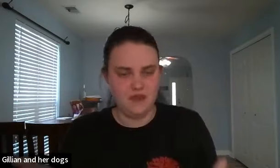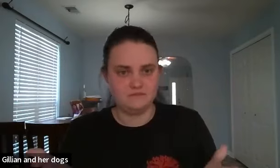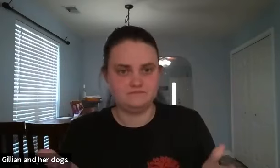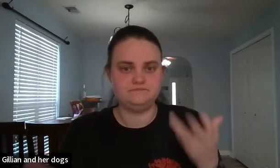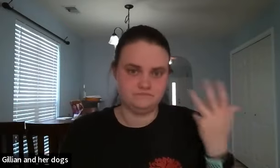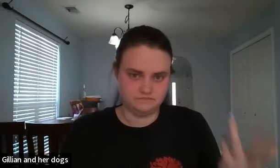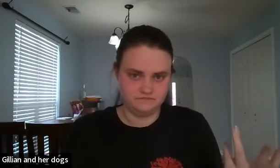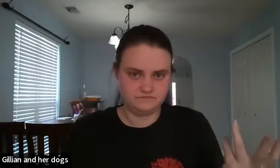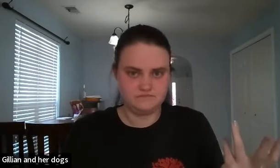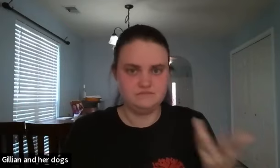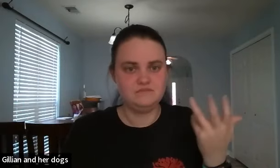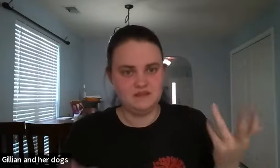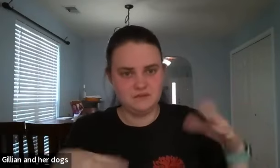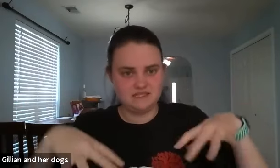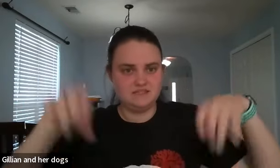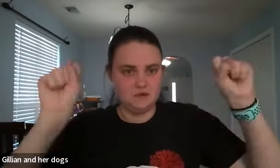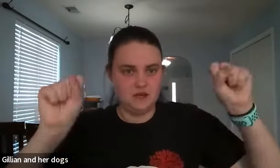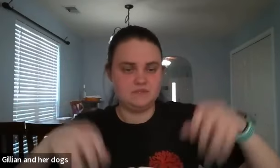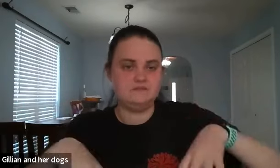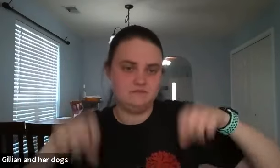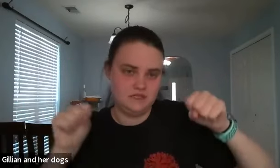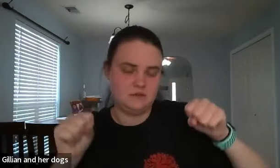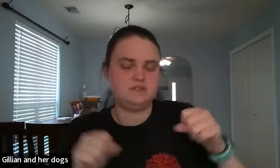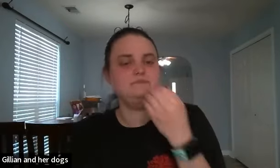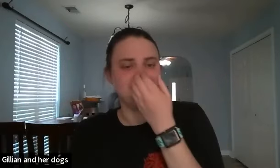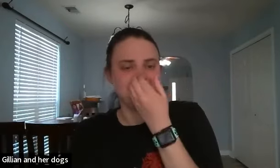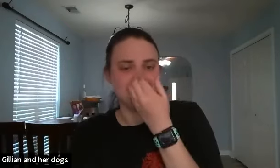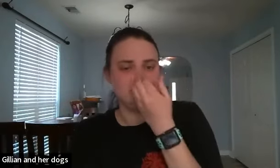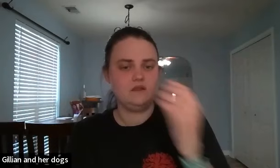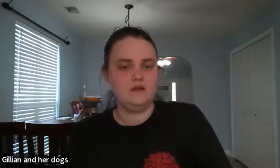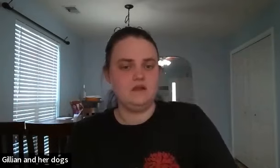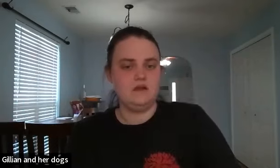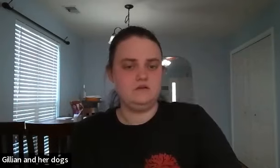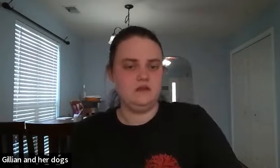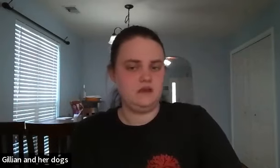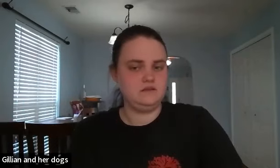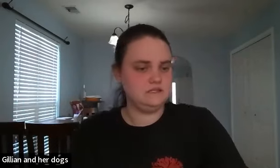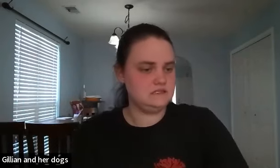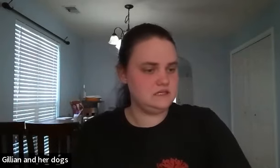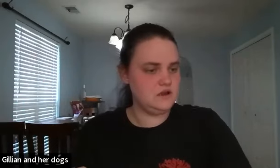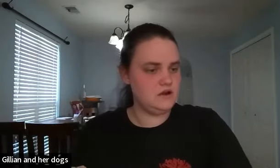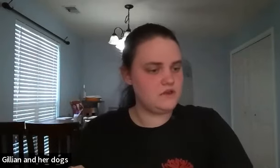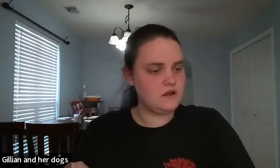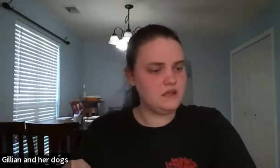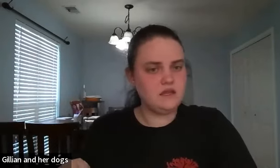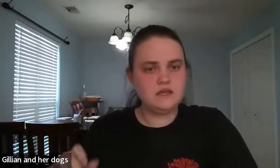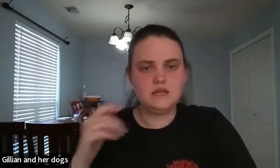that. If that makes sense. So adopted, adopted. Okay, let's see. Are there any